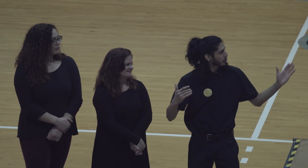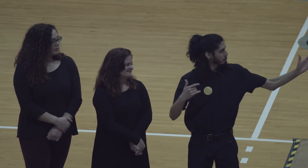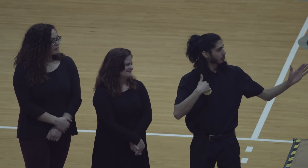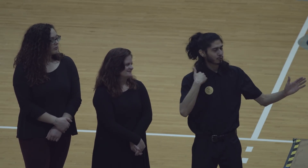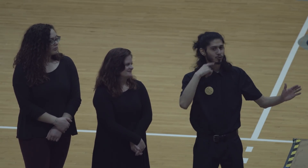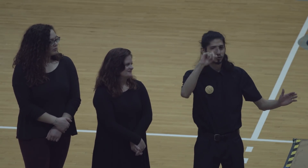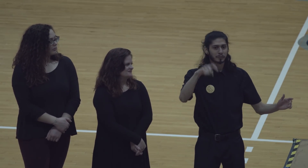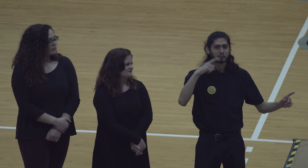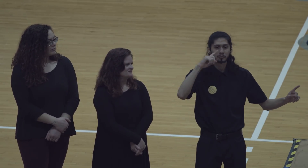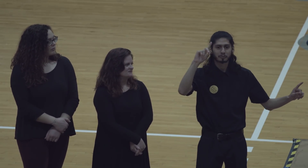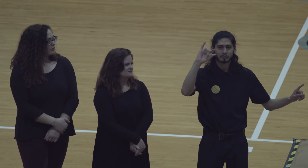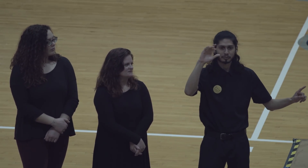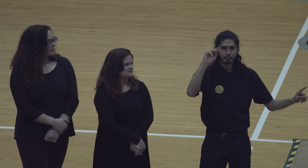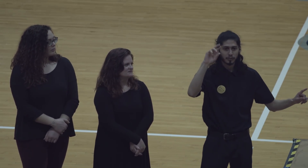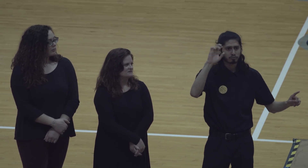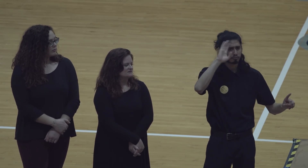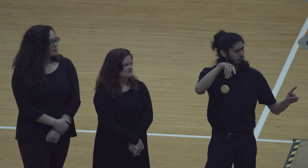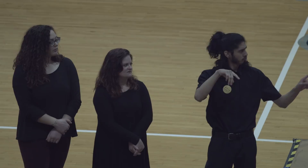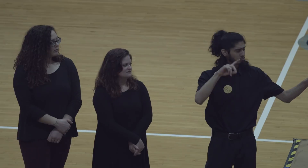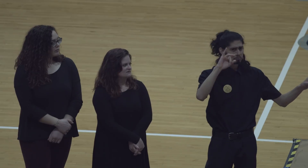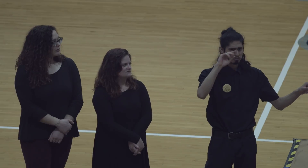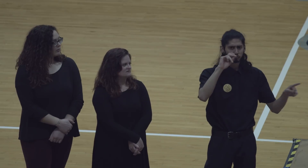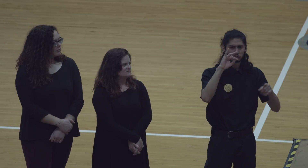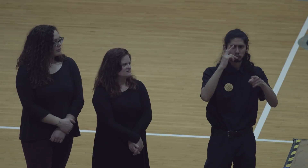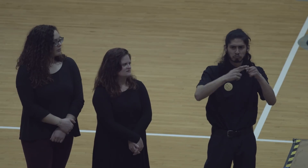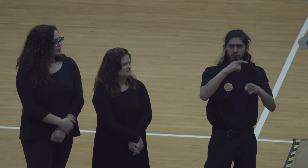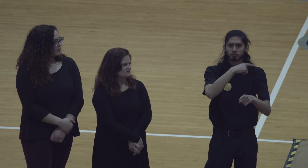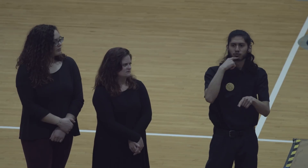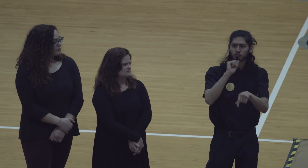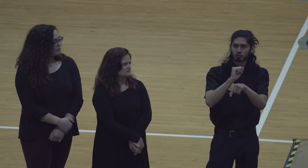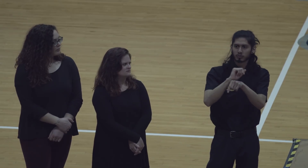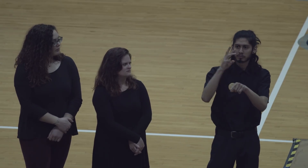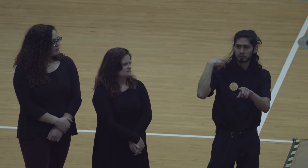themselves and take leadership in their identity and role.